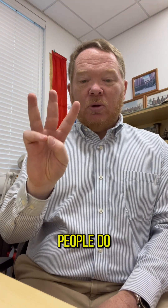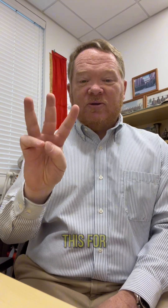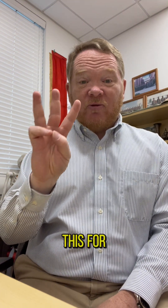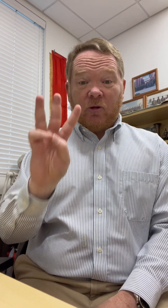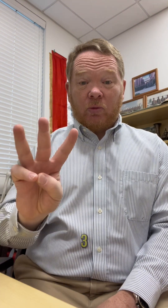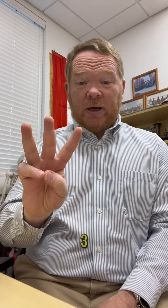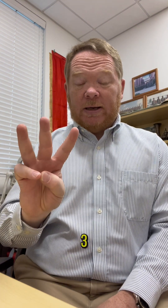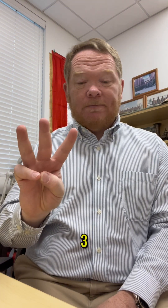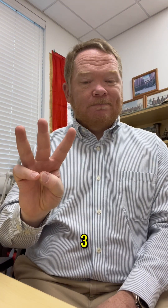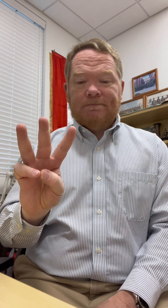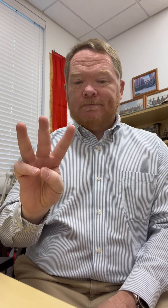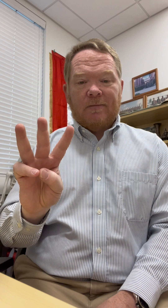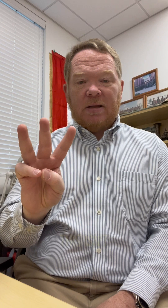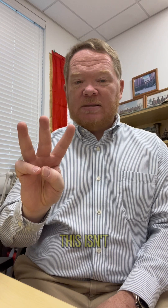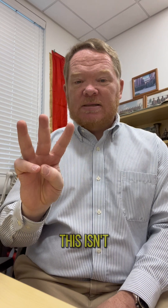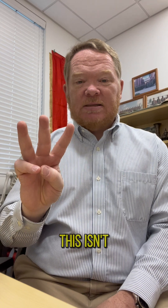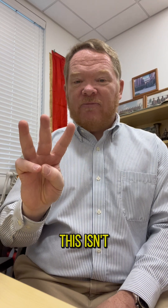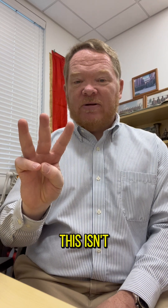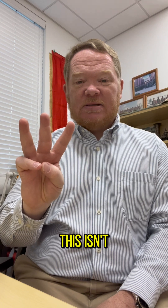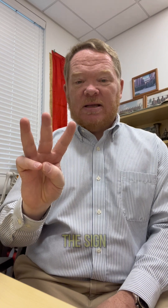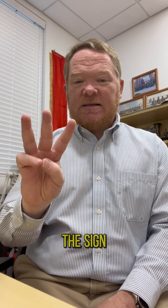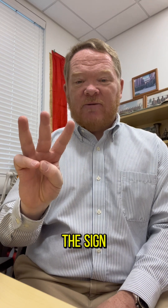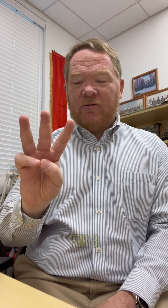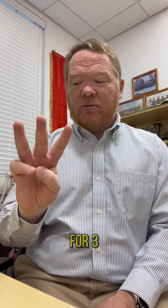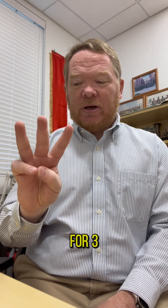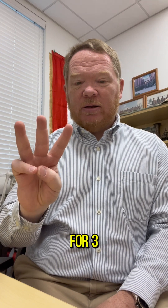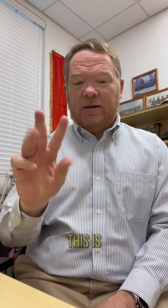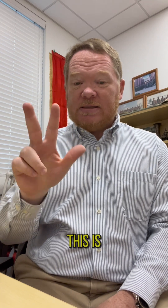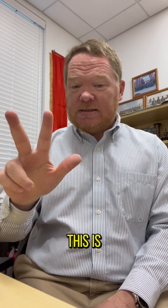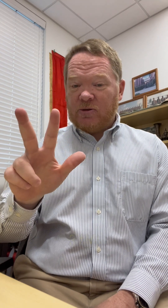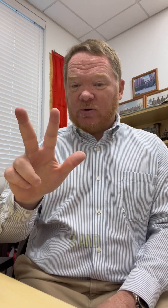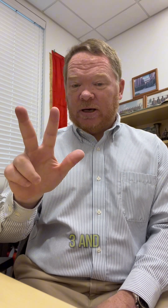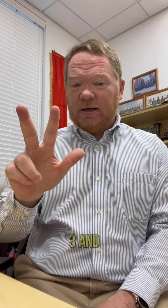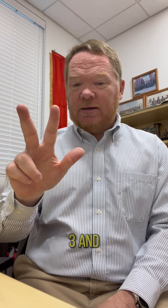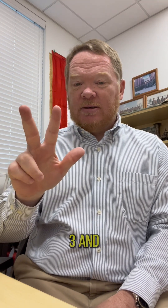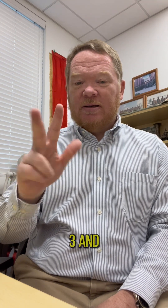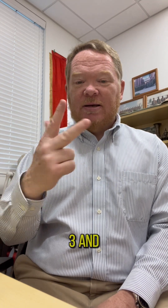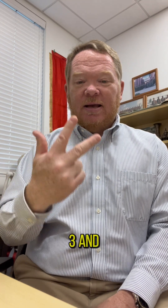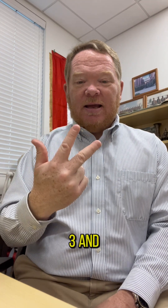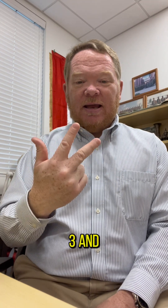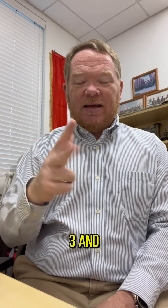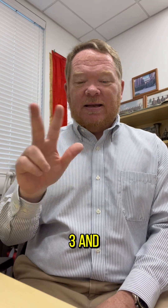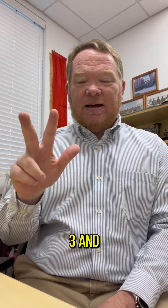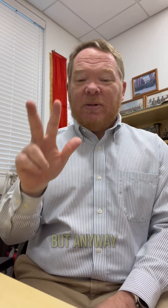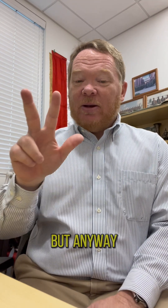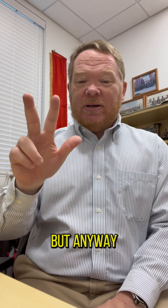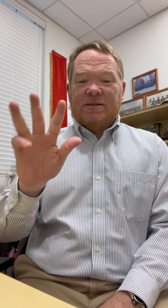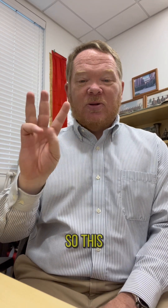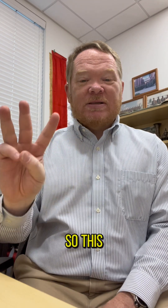this for 3. This isn't the sign for 3. This is 3. And but anyway, so this is